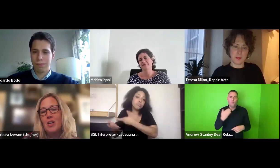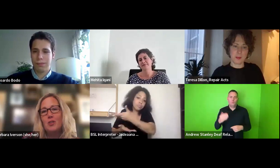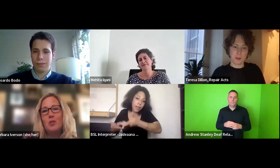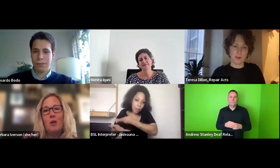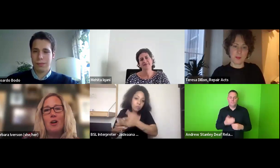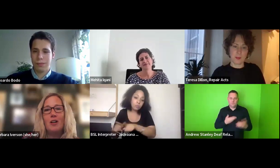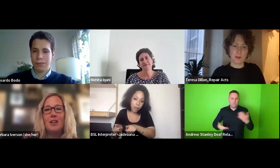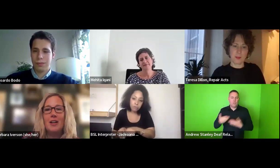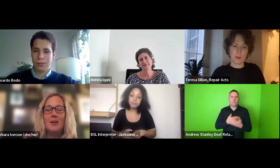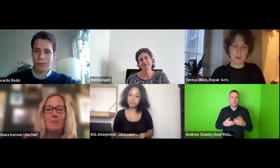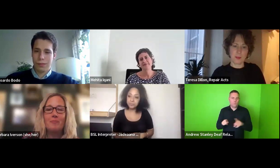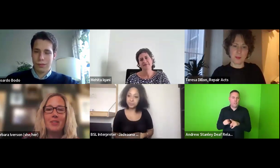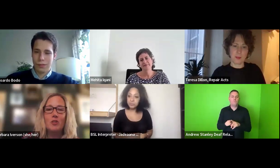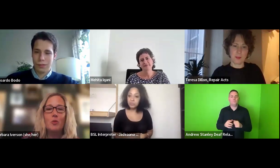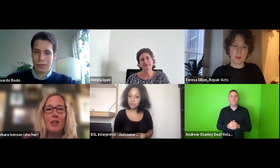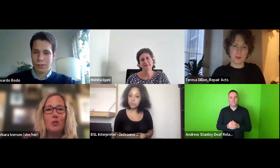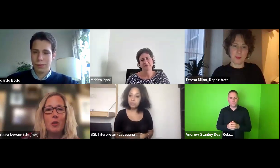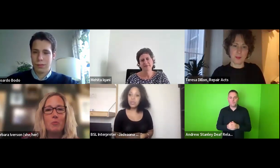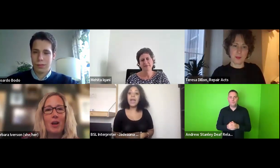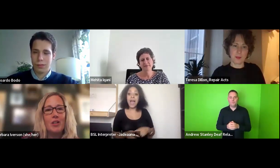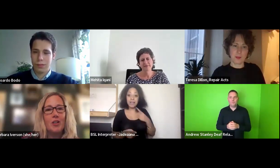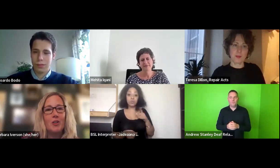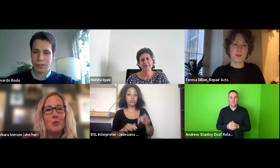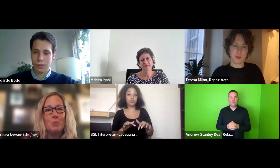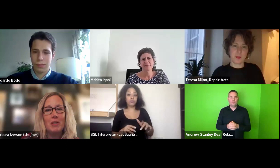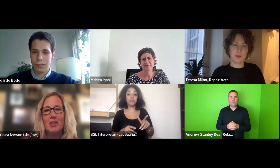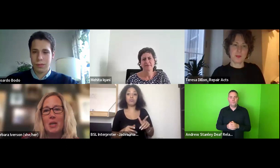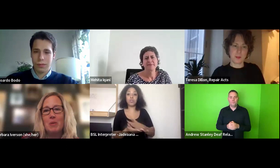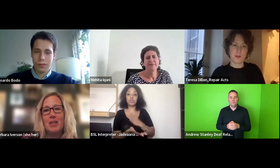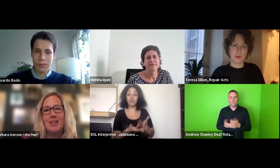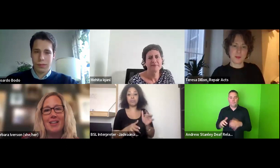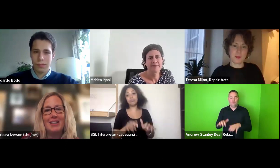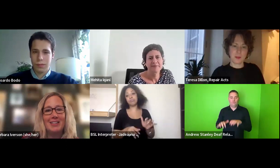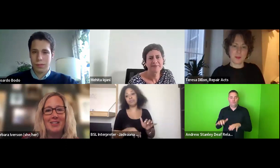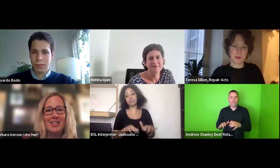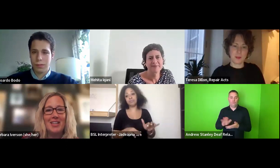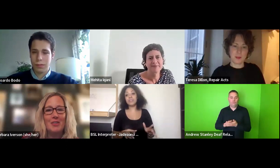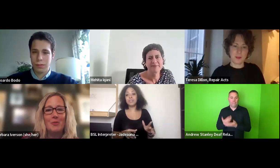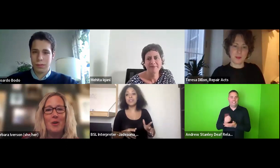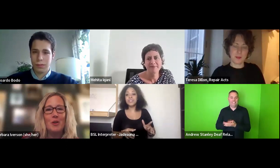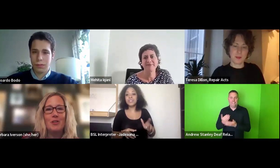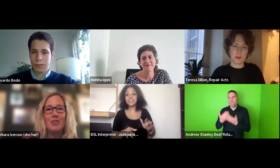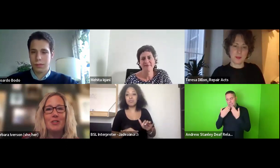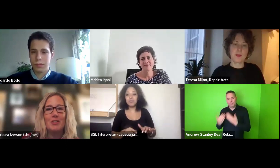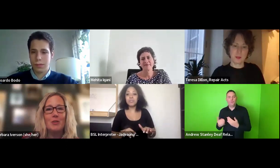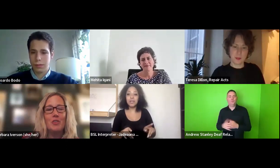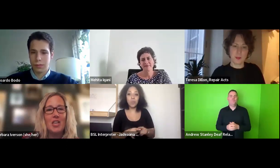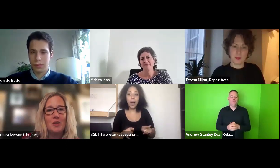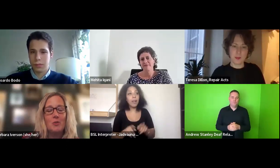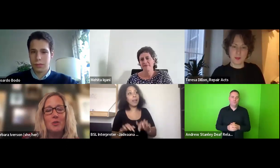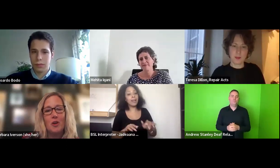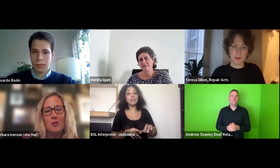also to our transcript writer who's been typing endlessly throughout all of this.